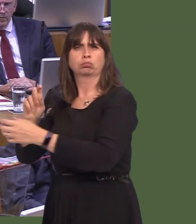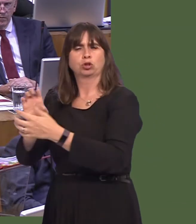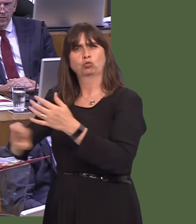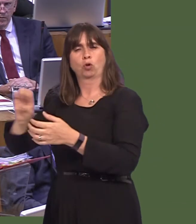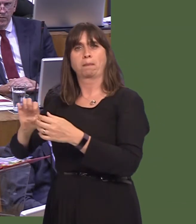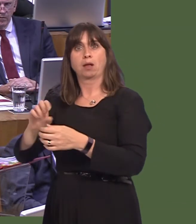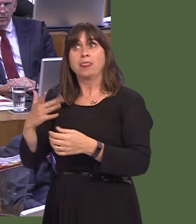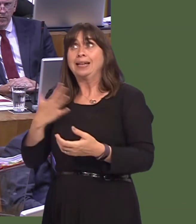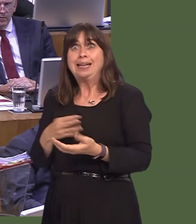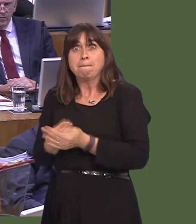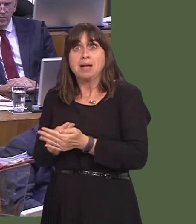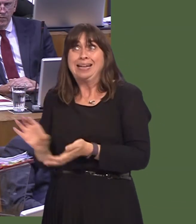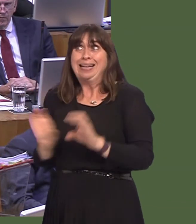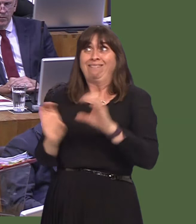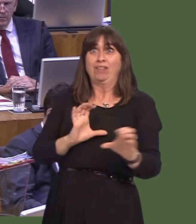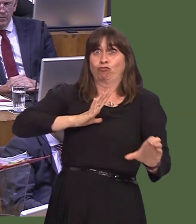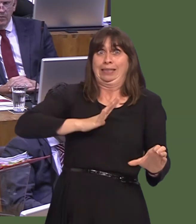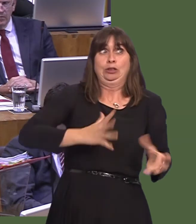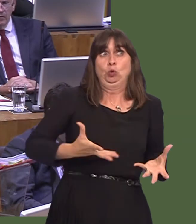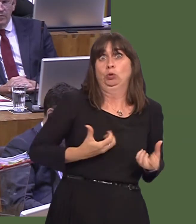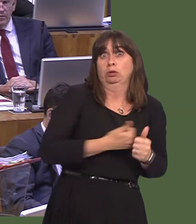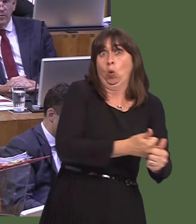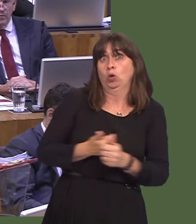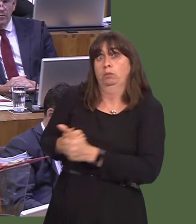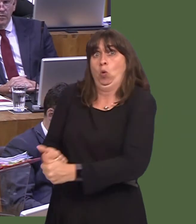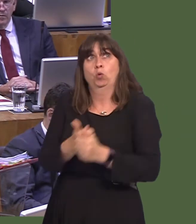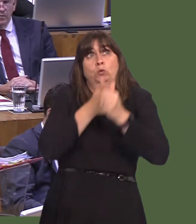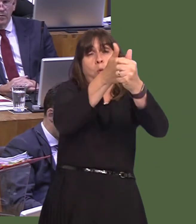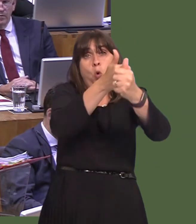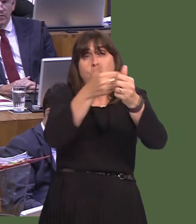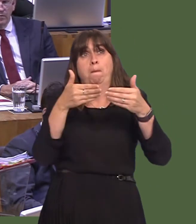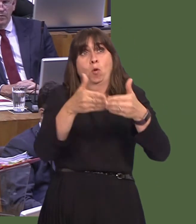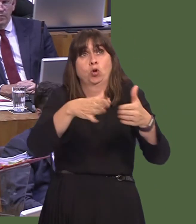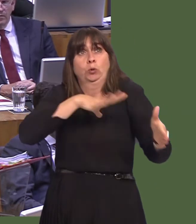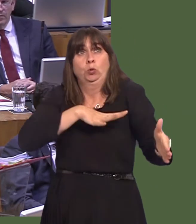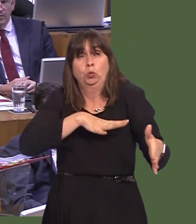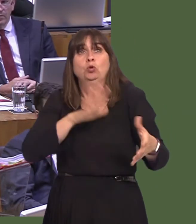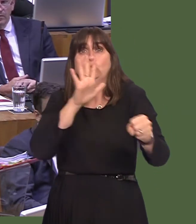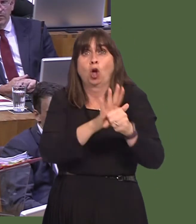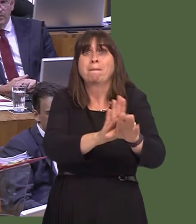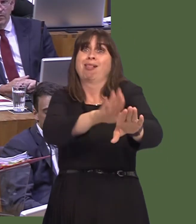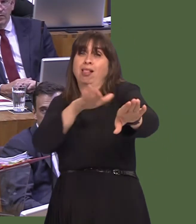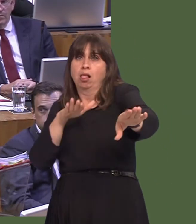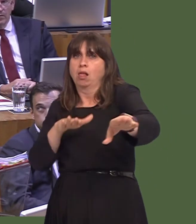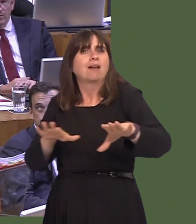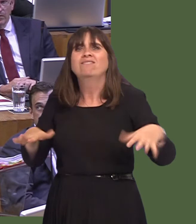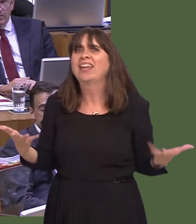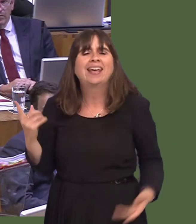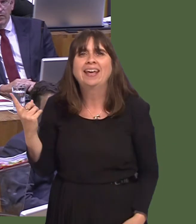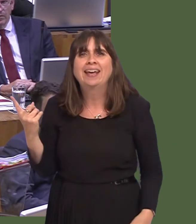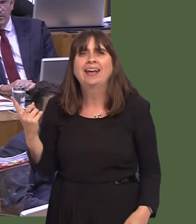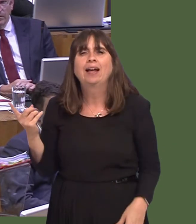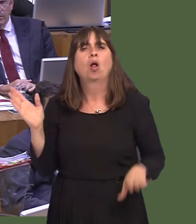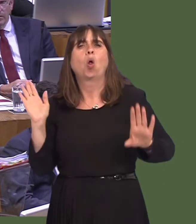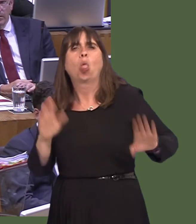then there has to be money on the table to help our ports to deal with the inevitable consequences and delays that will actually occur. And that hasn't happened. Instead,